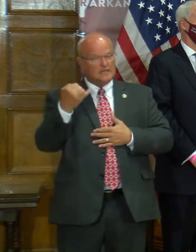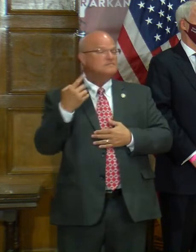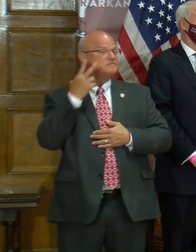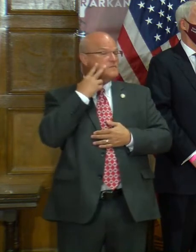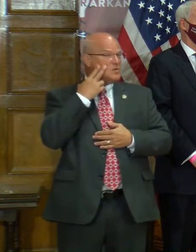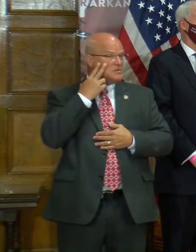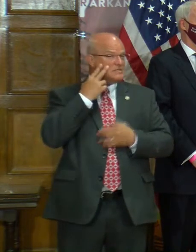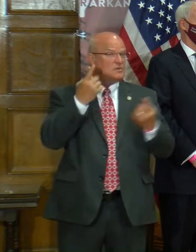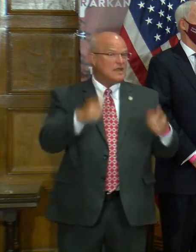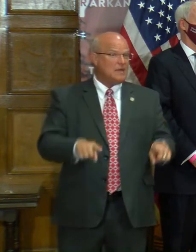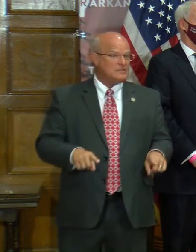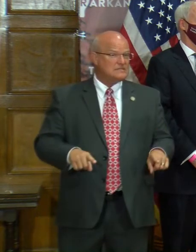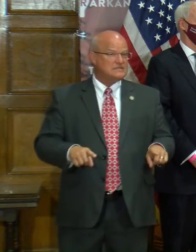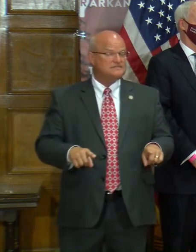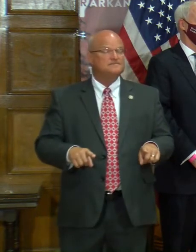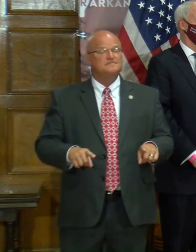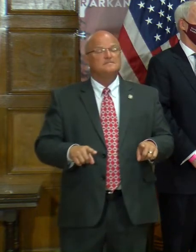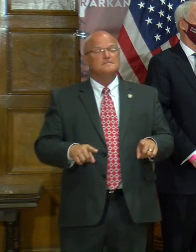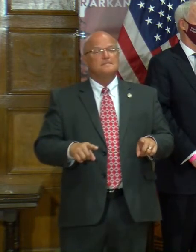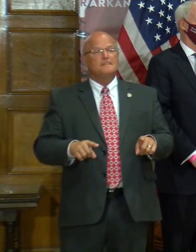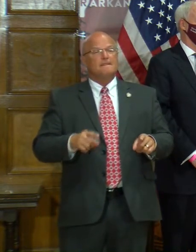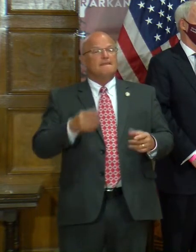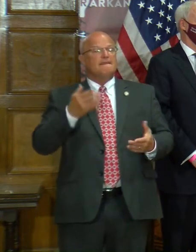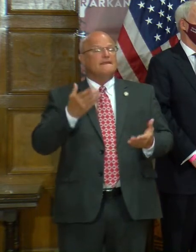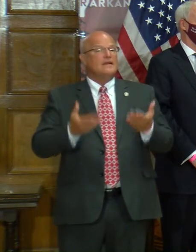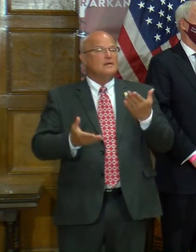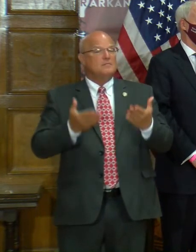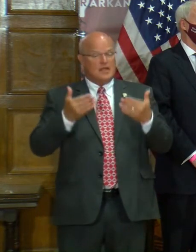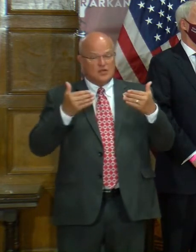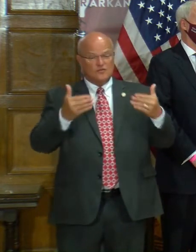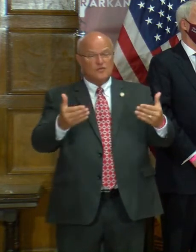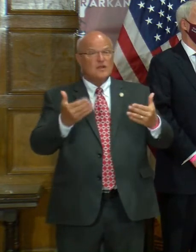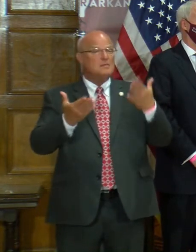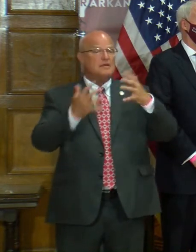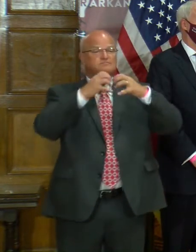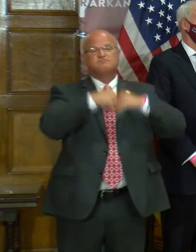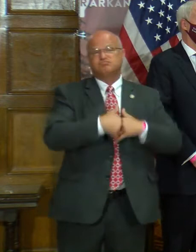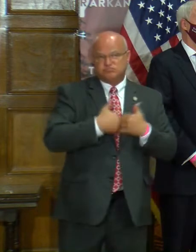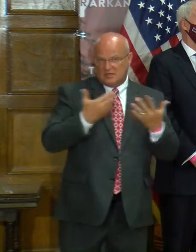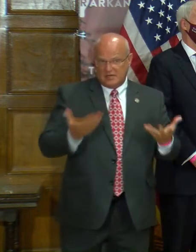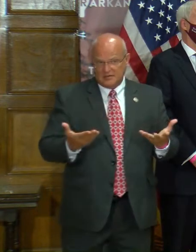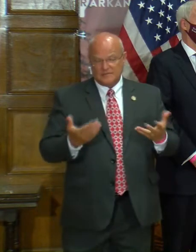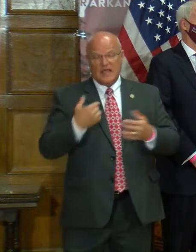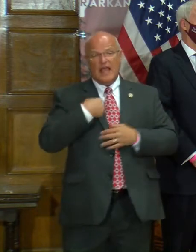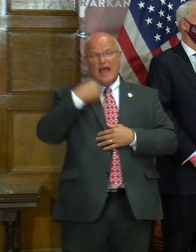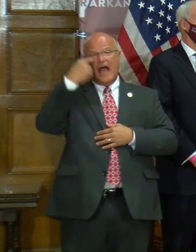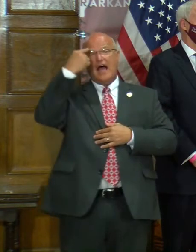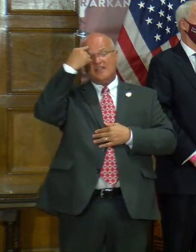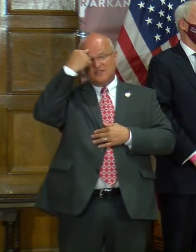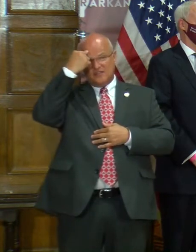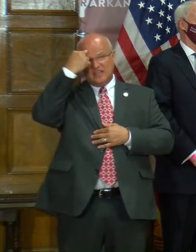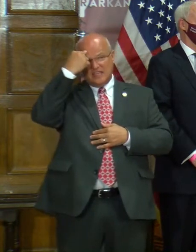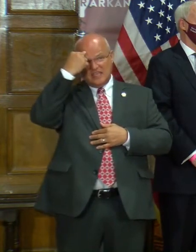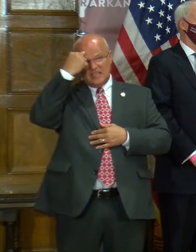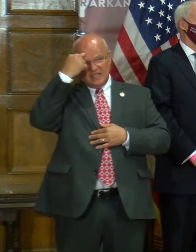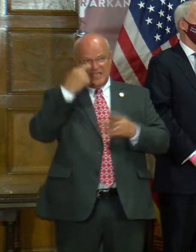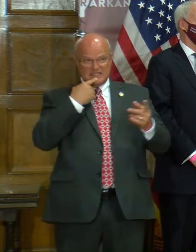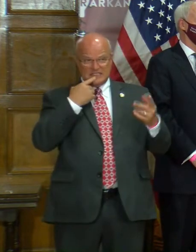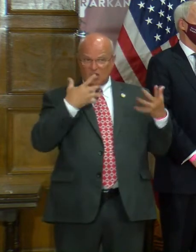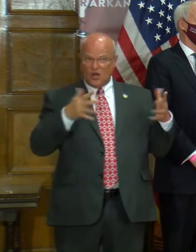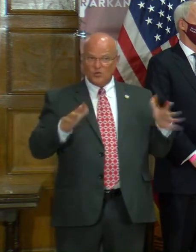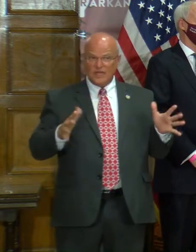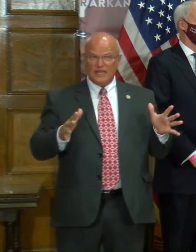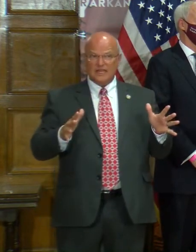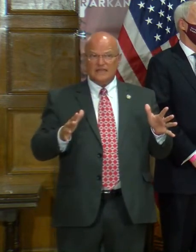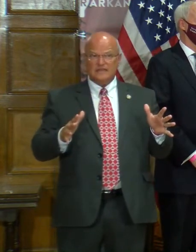see. We'll see what happens. It may go forward. It may collapse upon itself. I think that, as has been said